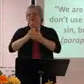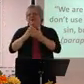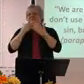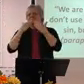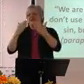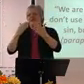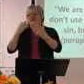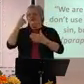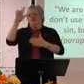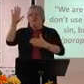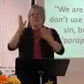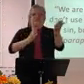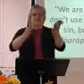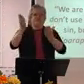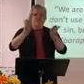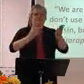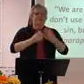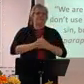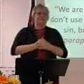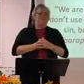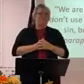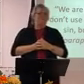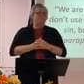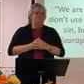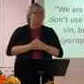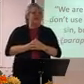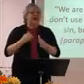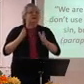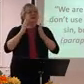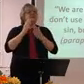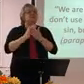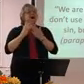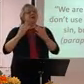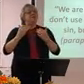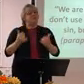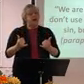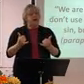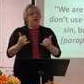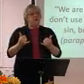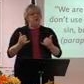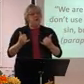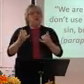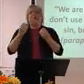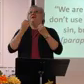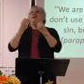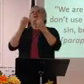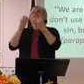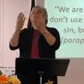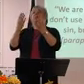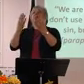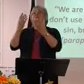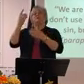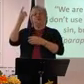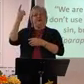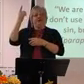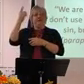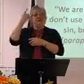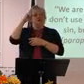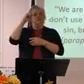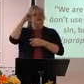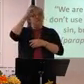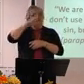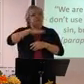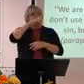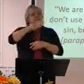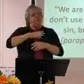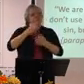Amen. Thank you for your service. Let's pause here and just give thanks to God for these who